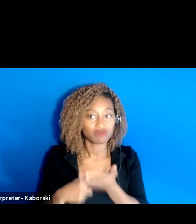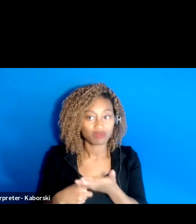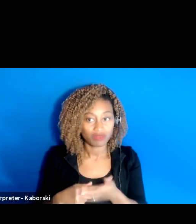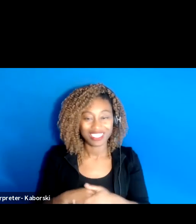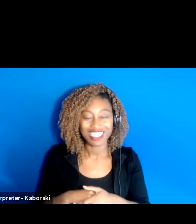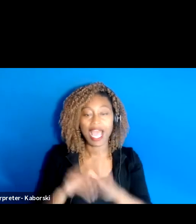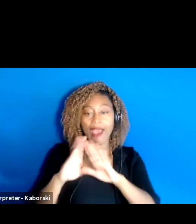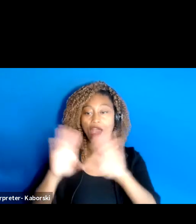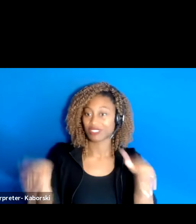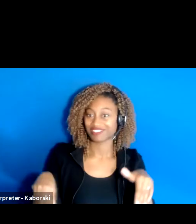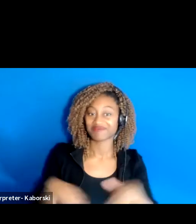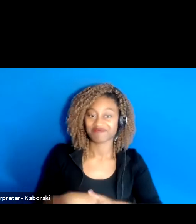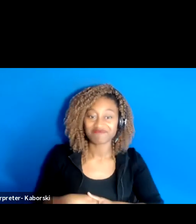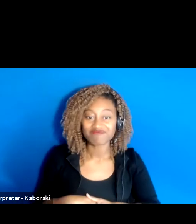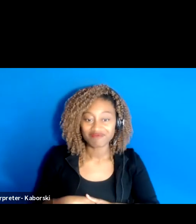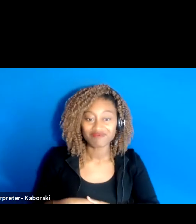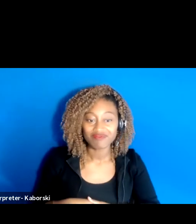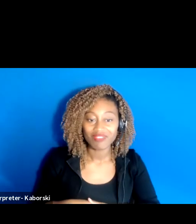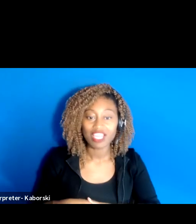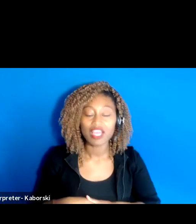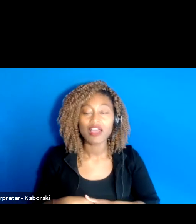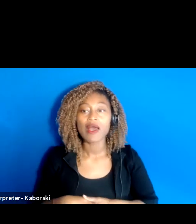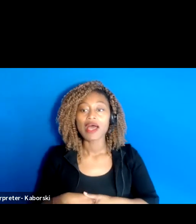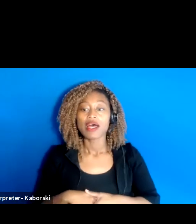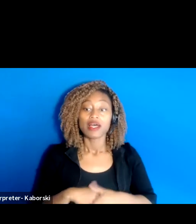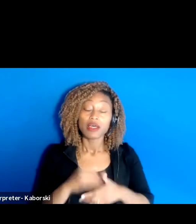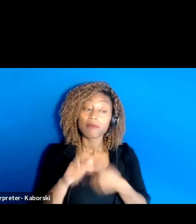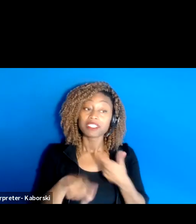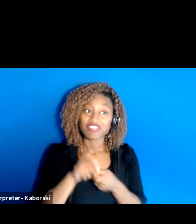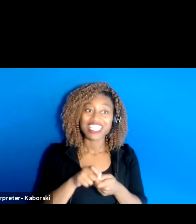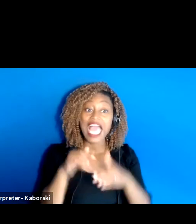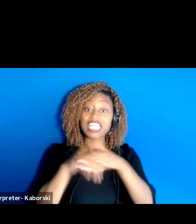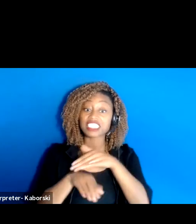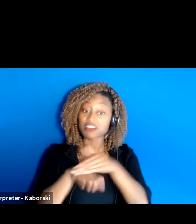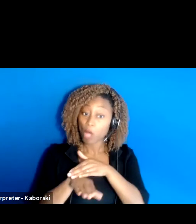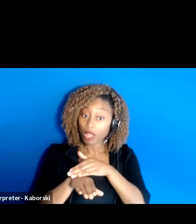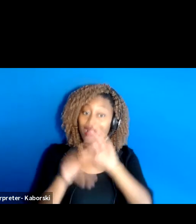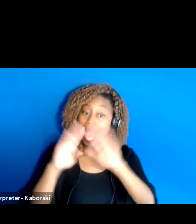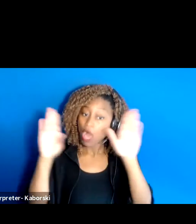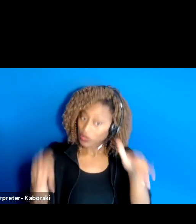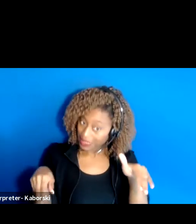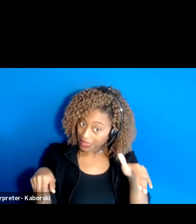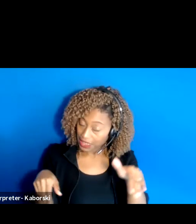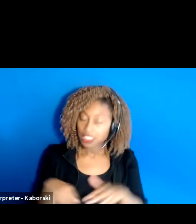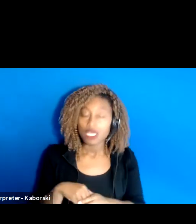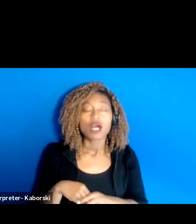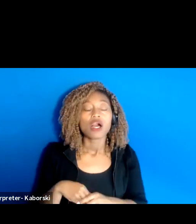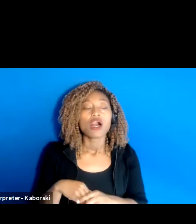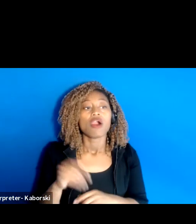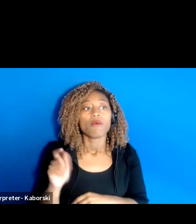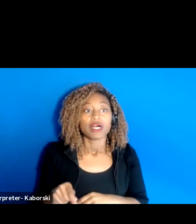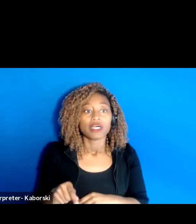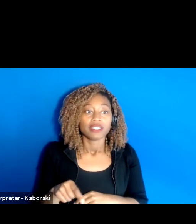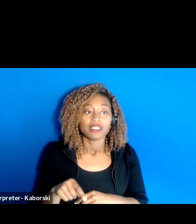housing. So specifically accessible housing. We had defined it as a spill objective,